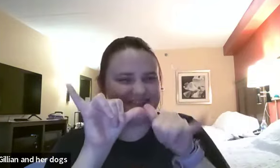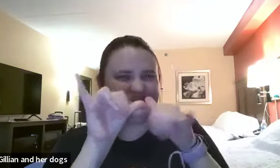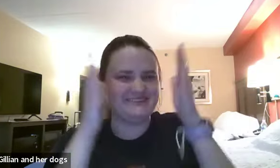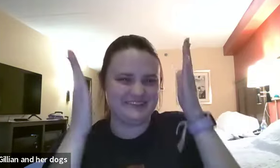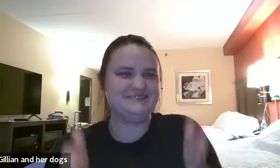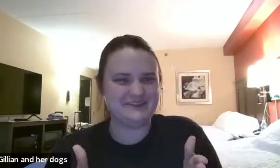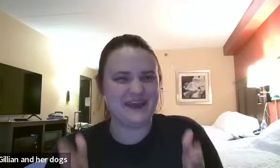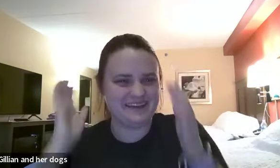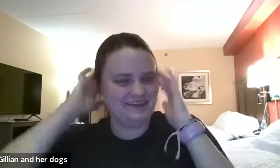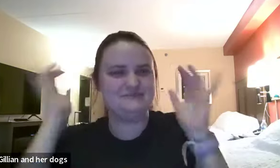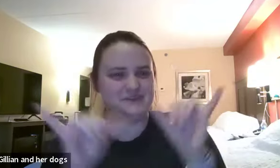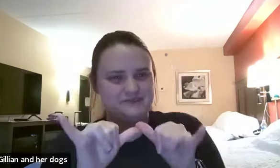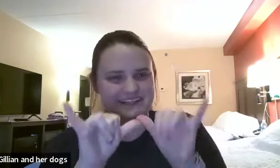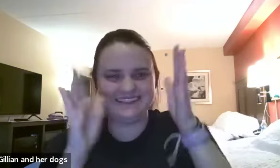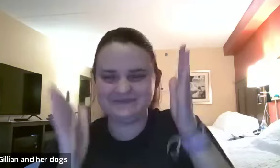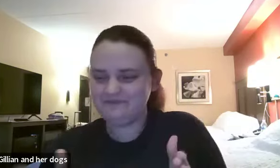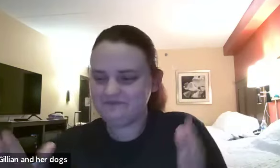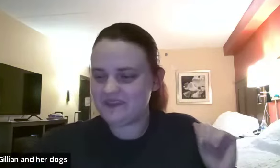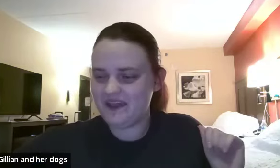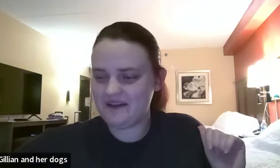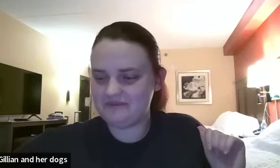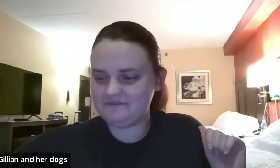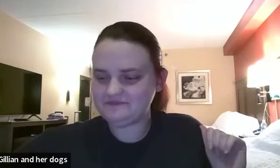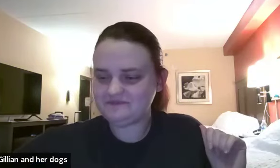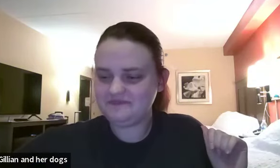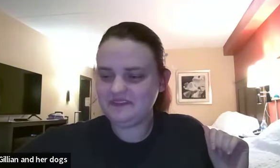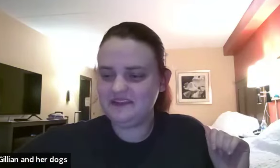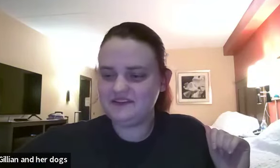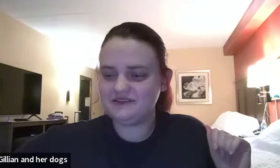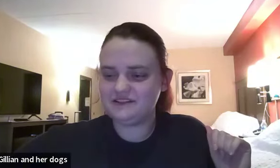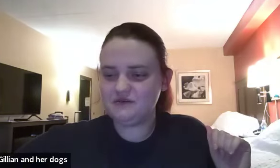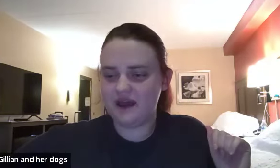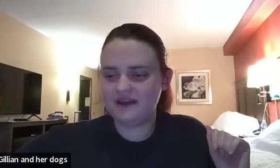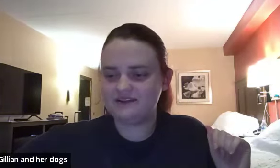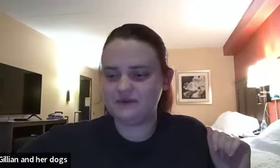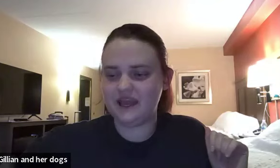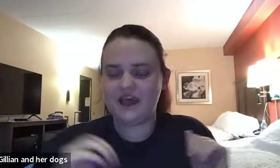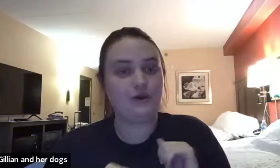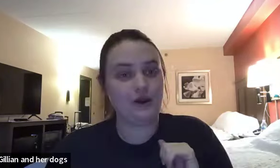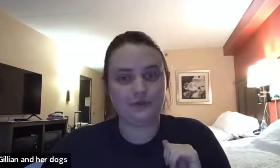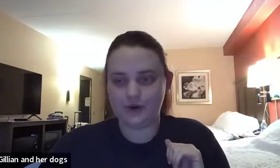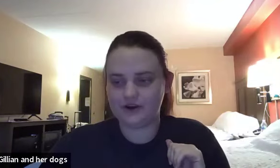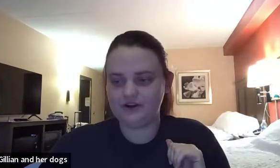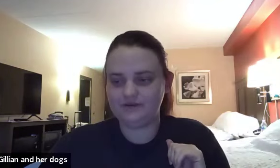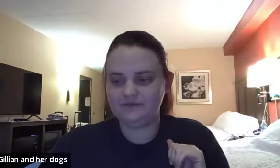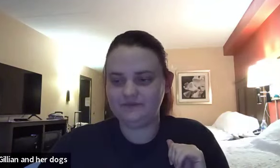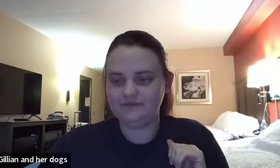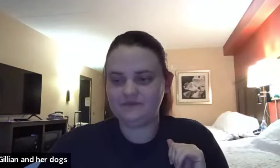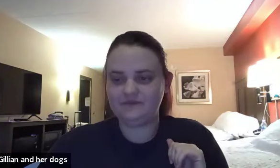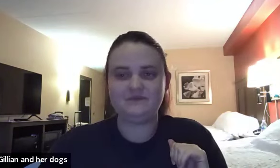do use measurements. Okay. So let's go back. So we had our worker,